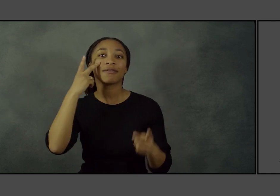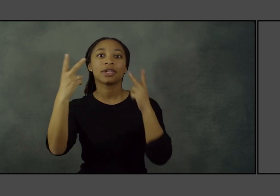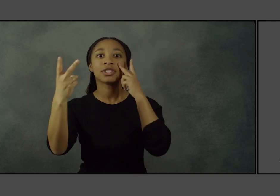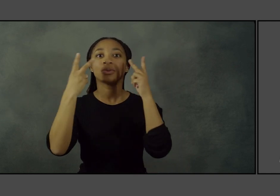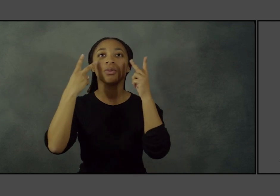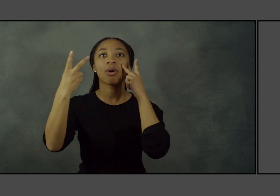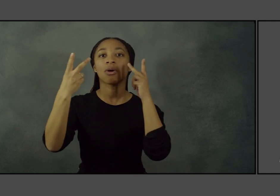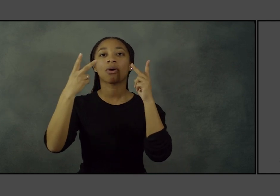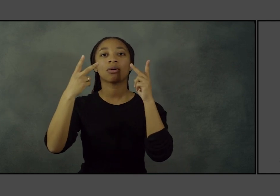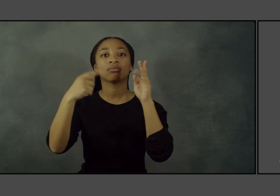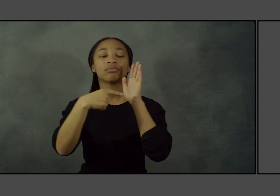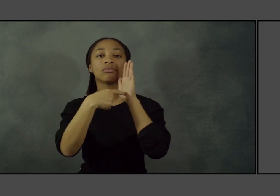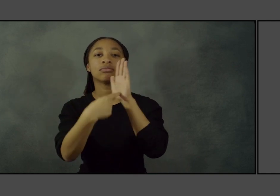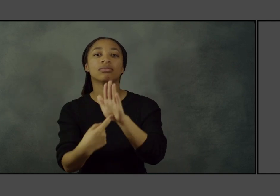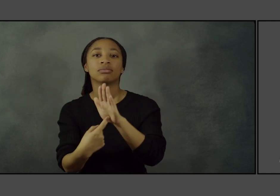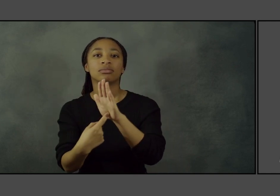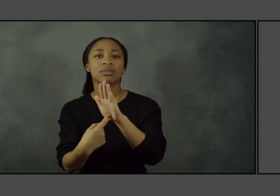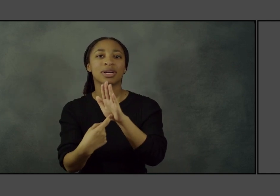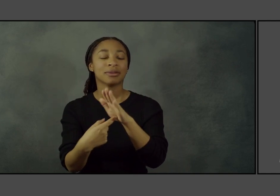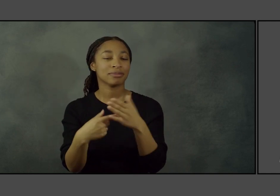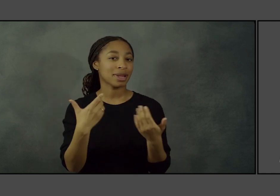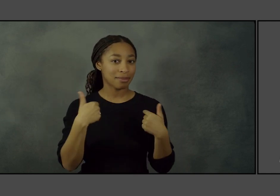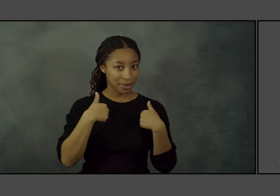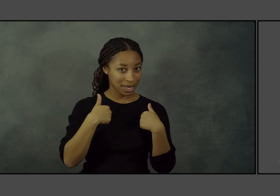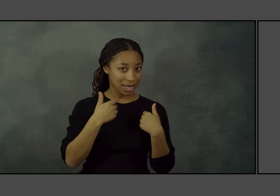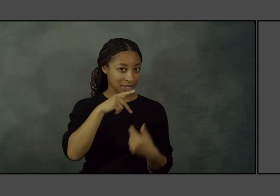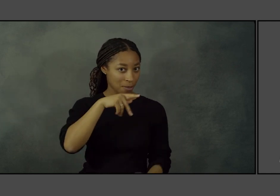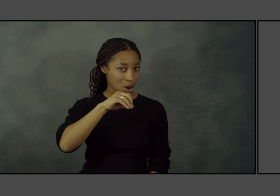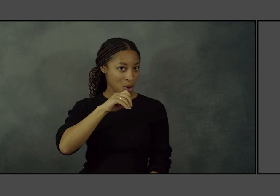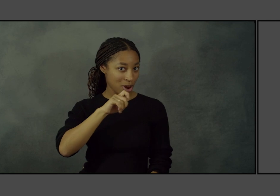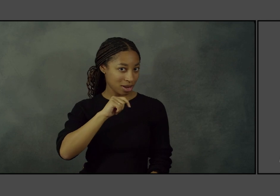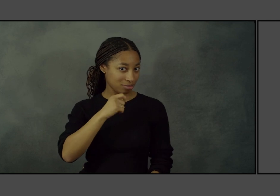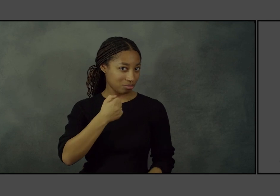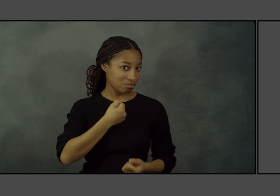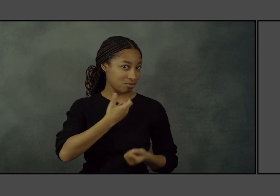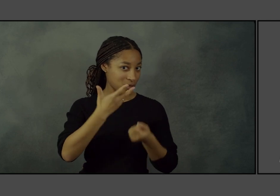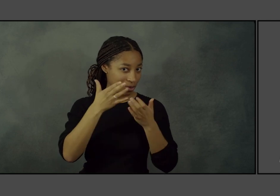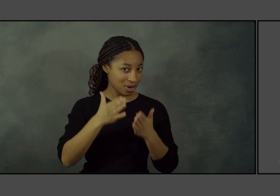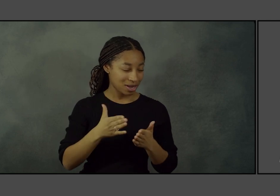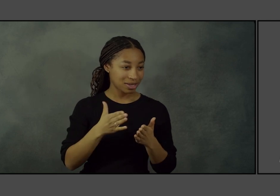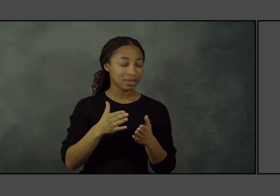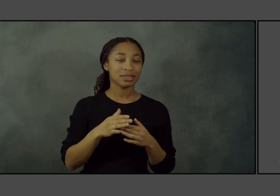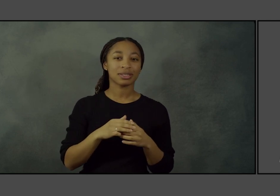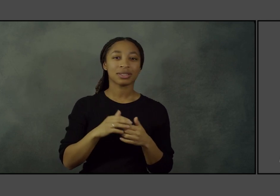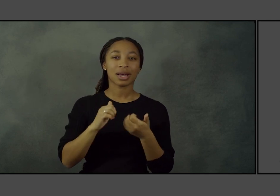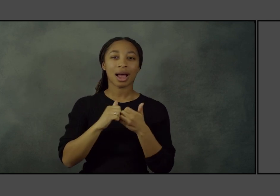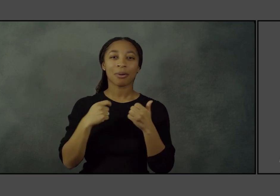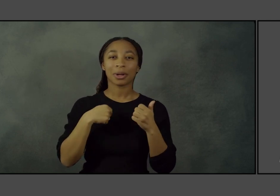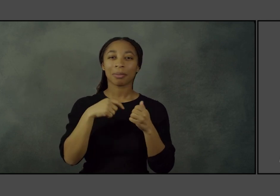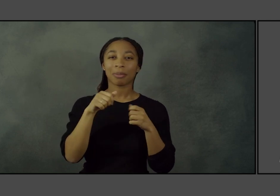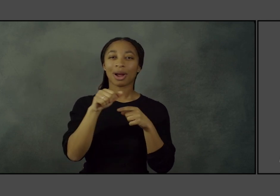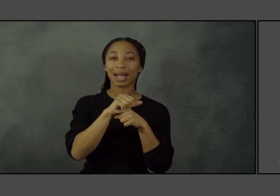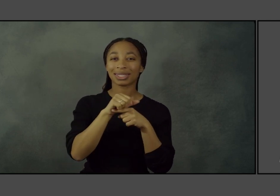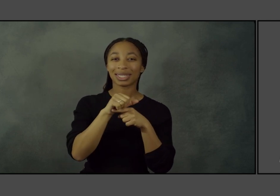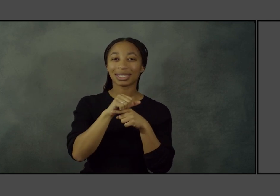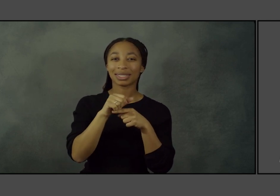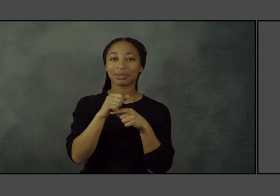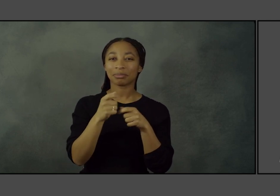know, is the way that we practice manipulating time and